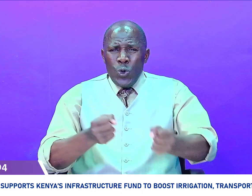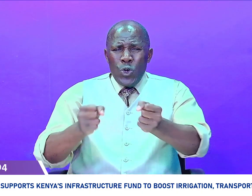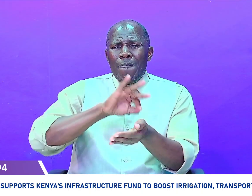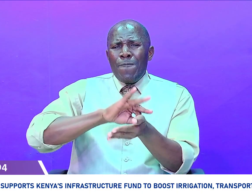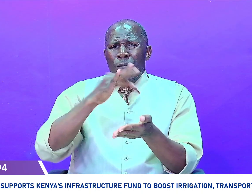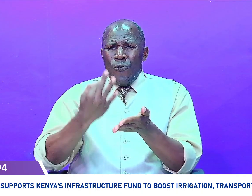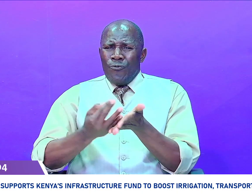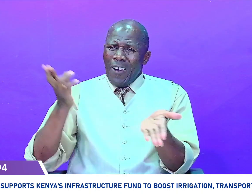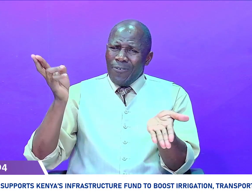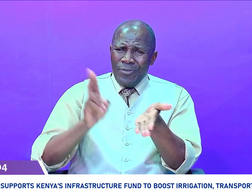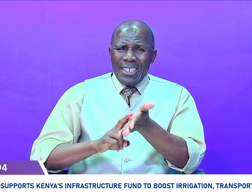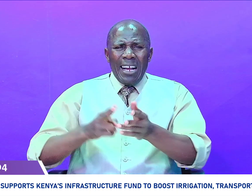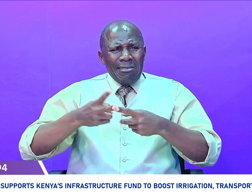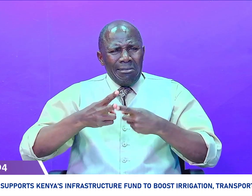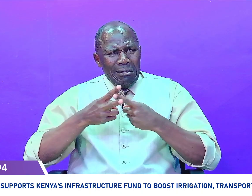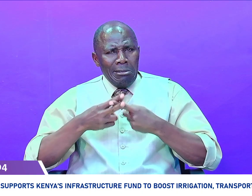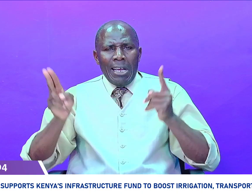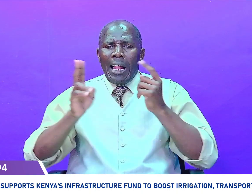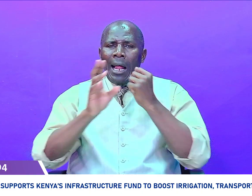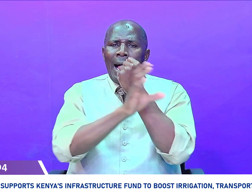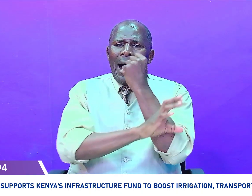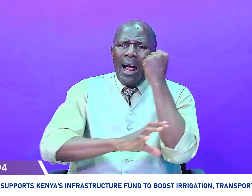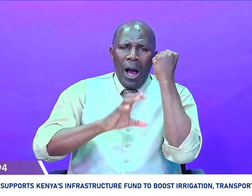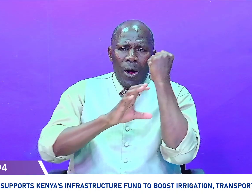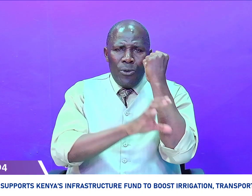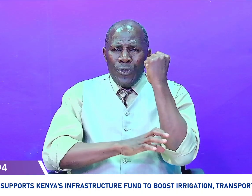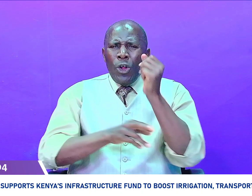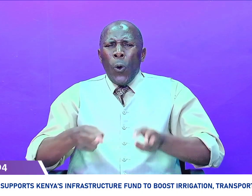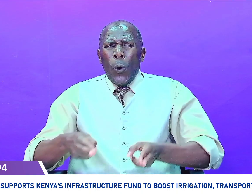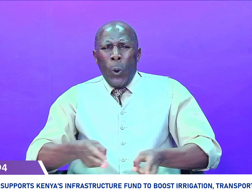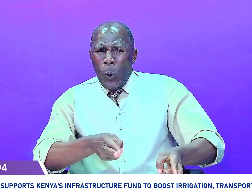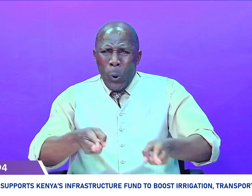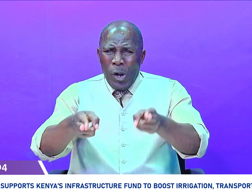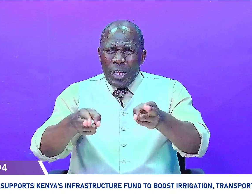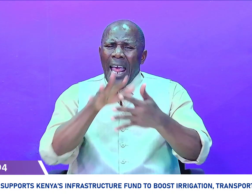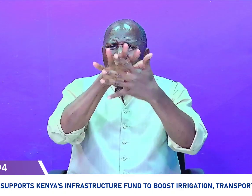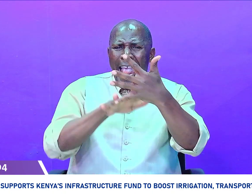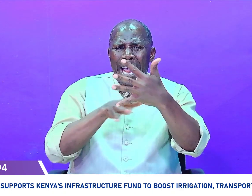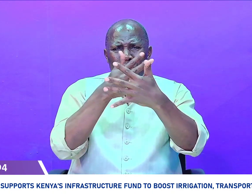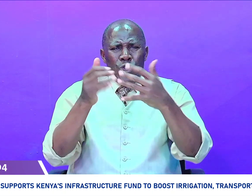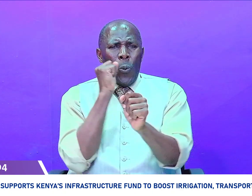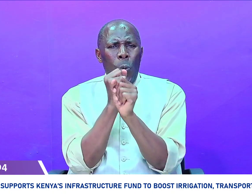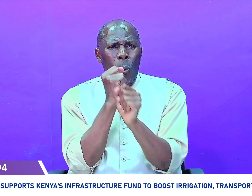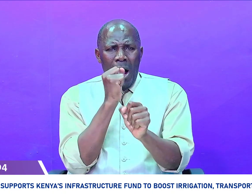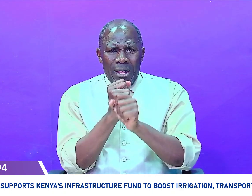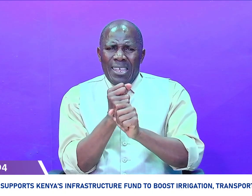national infrastructure fund designed to enhance the country's road and rail networks, irrigation systems,